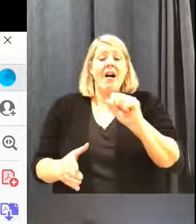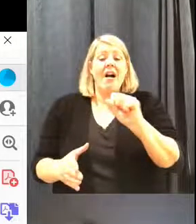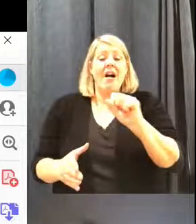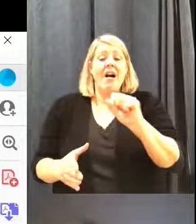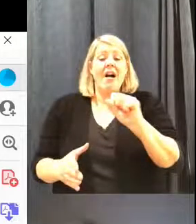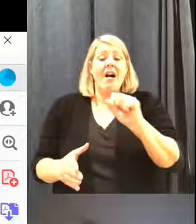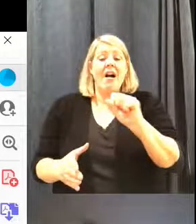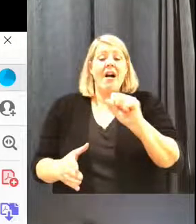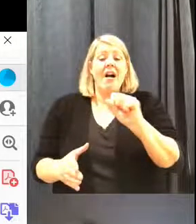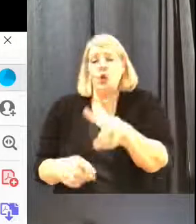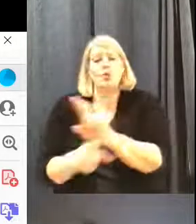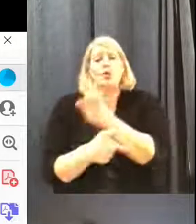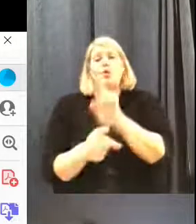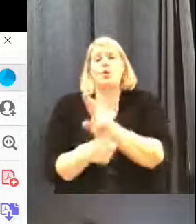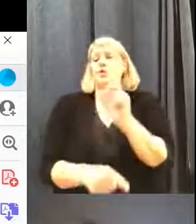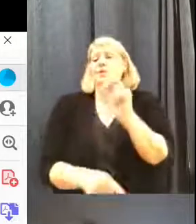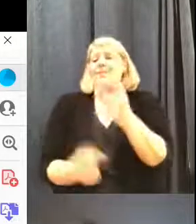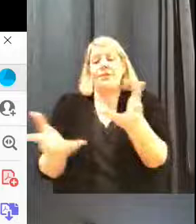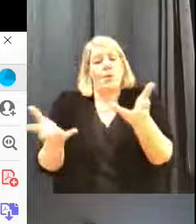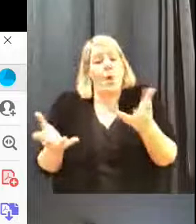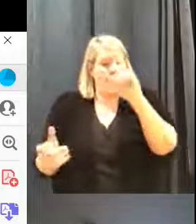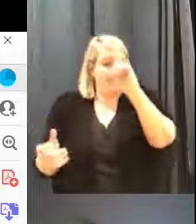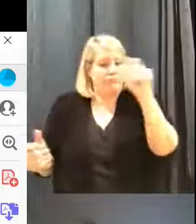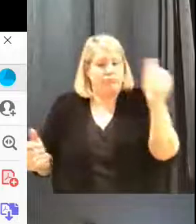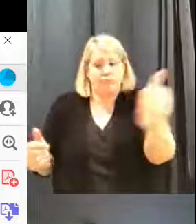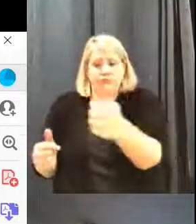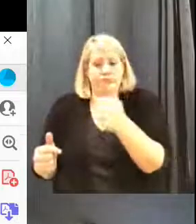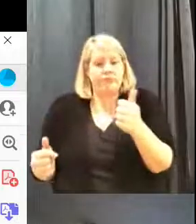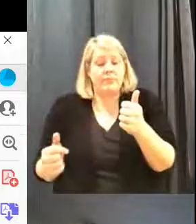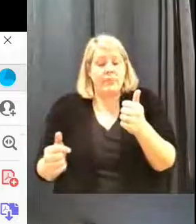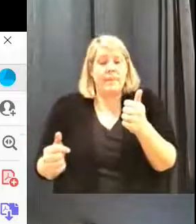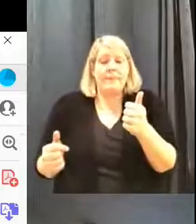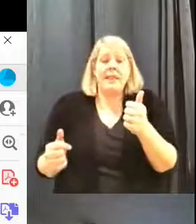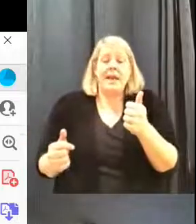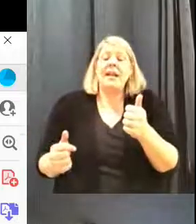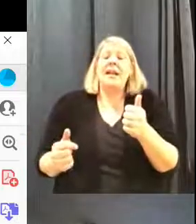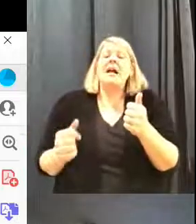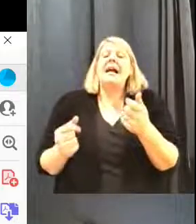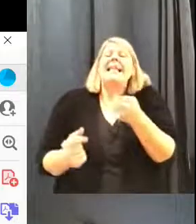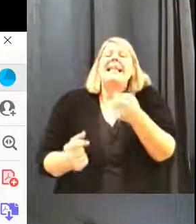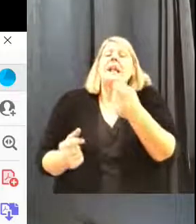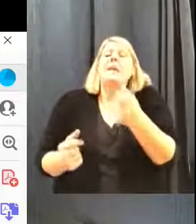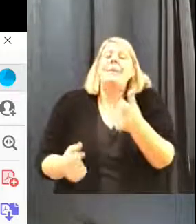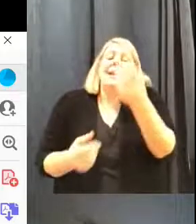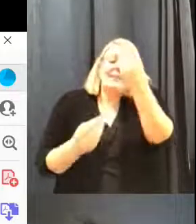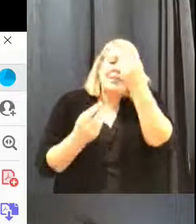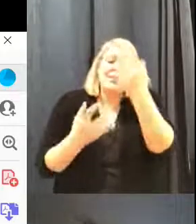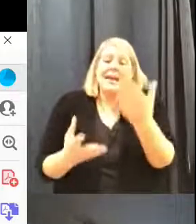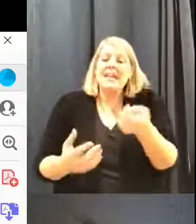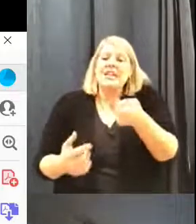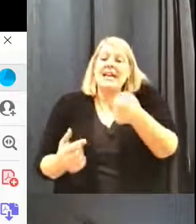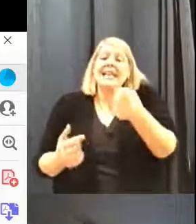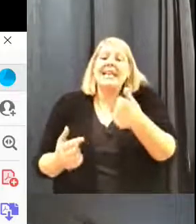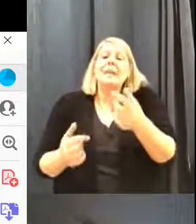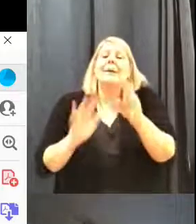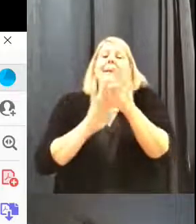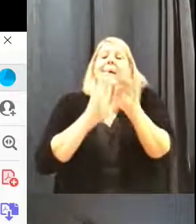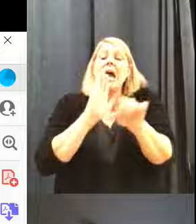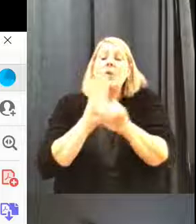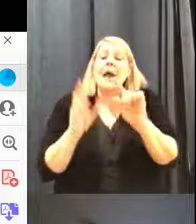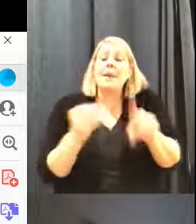to. And it just gives, again, little bit of information, a little bit of background about the courses, and